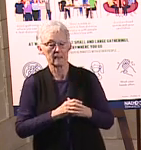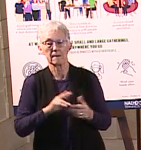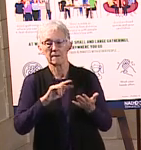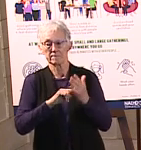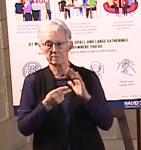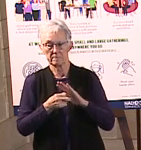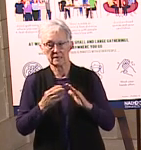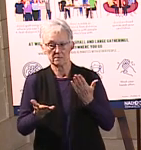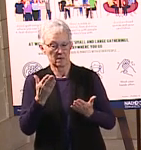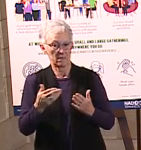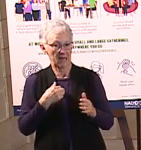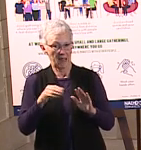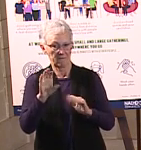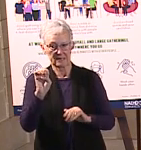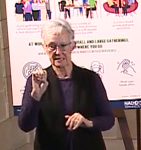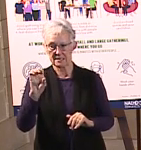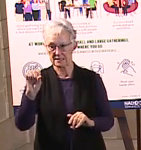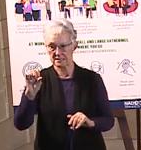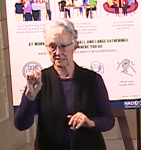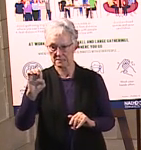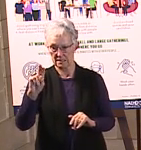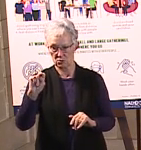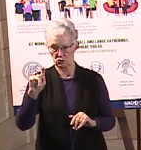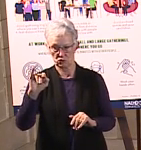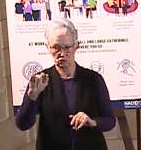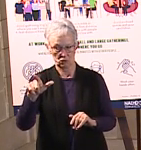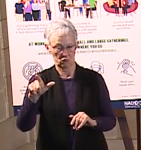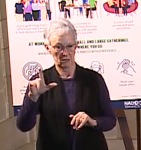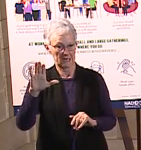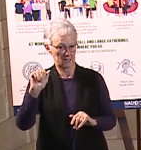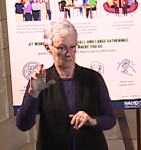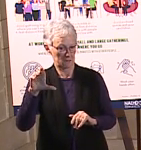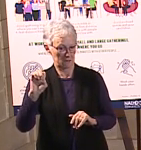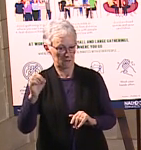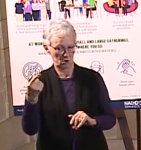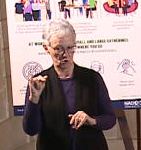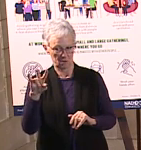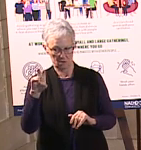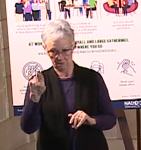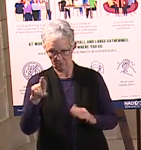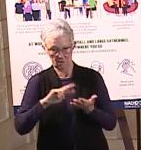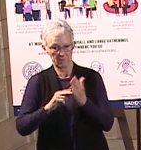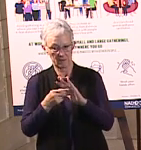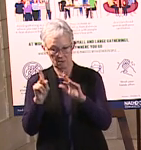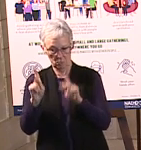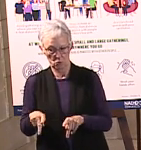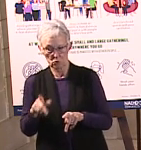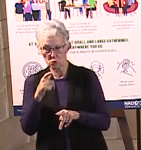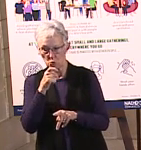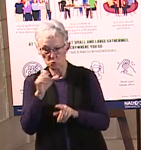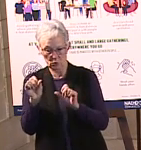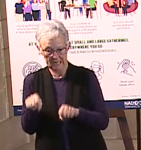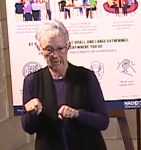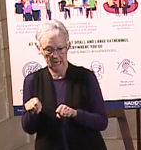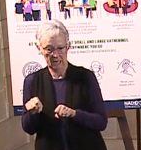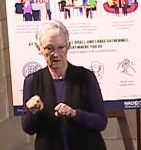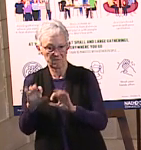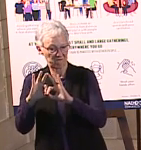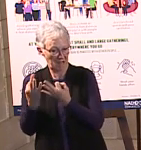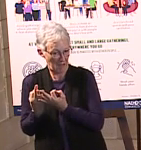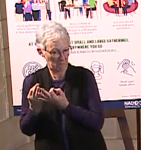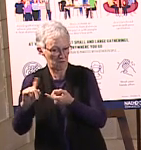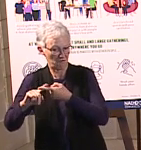somebody who may be a family member, a friend, a volunteer that can come in and help the long-term care facility with the residents. It